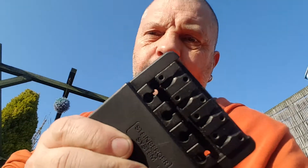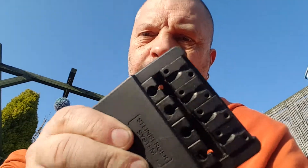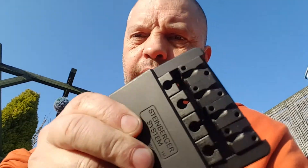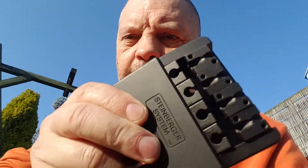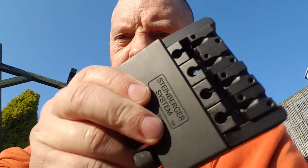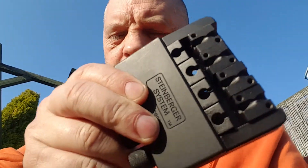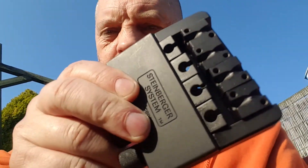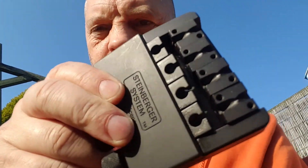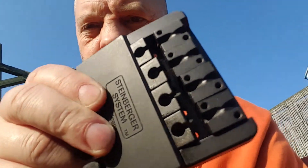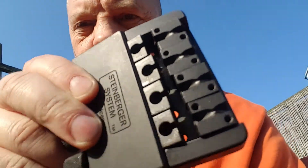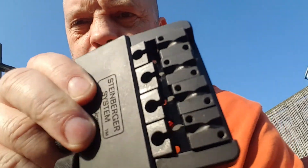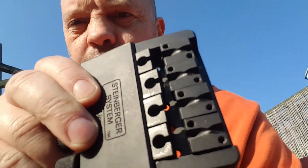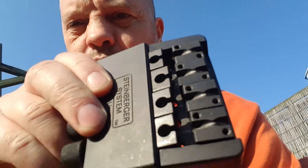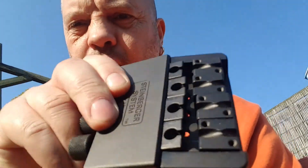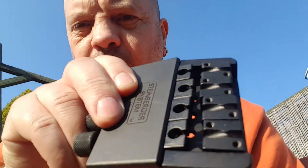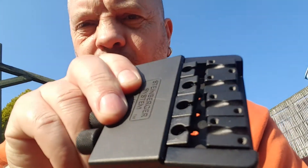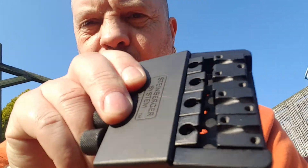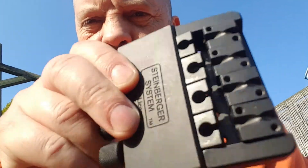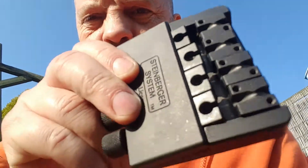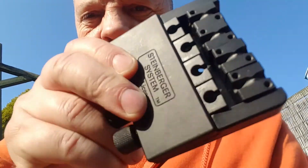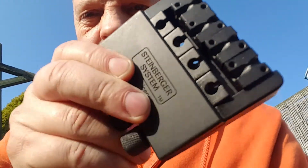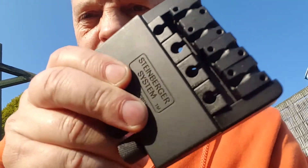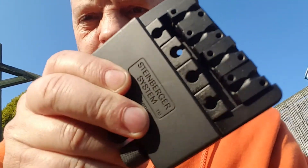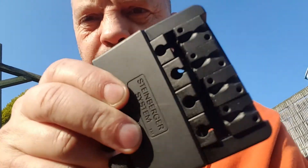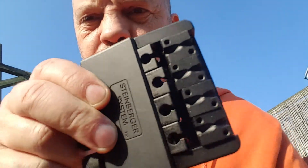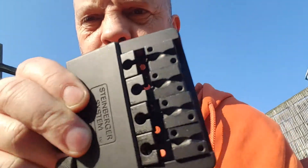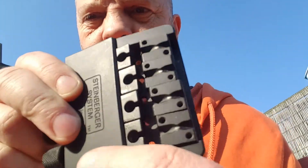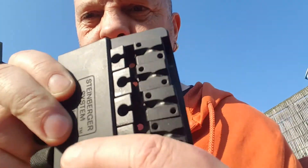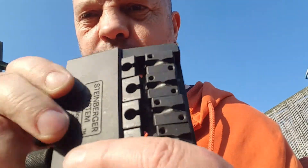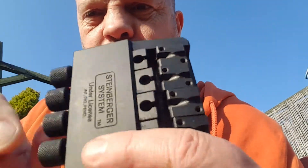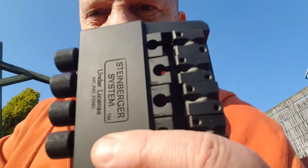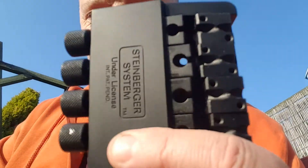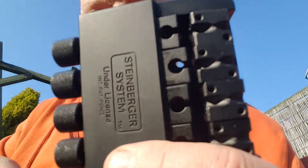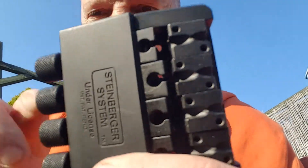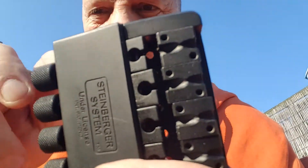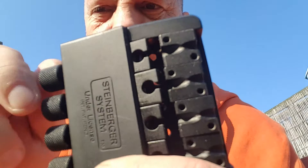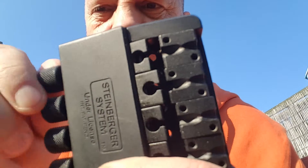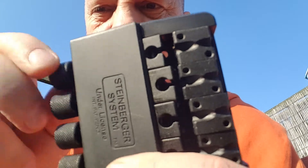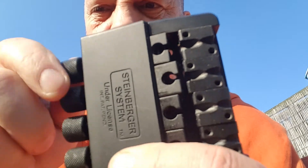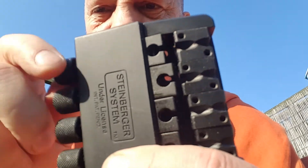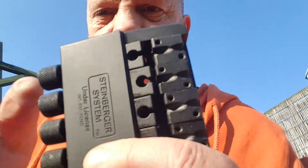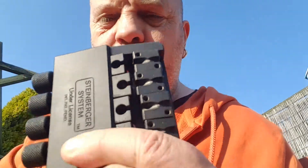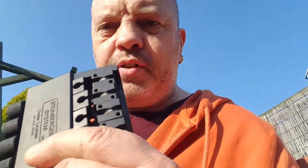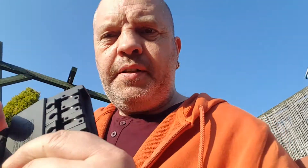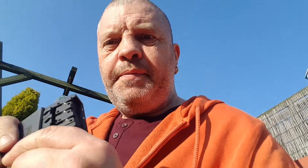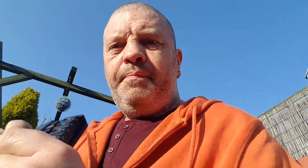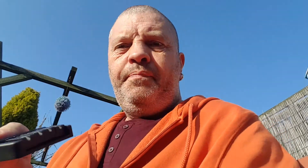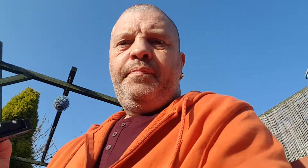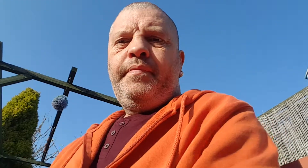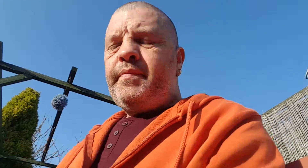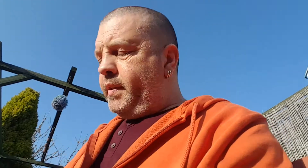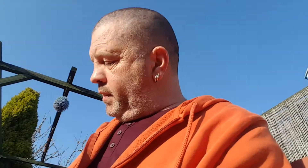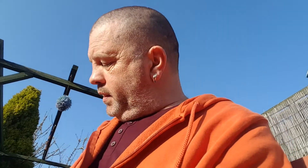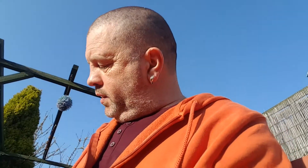they had an early version of this bridge, which you've seen in the videos.